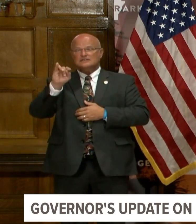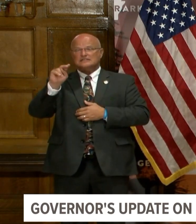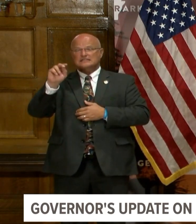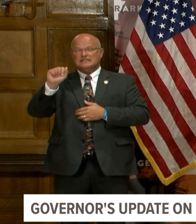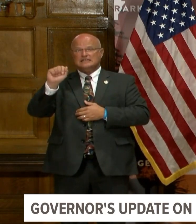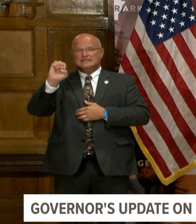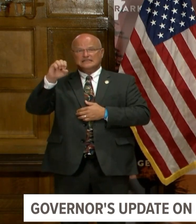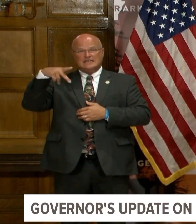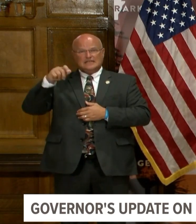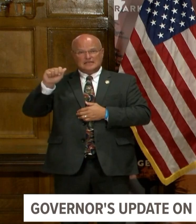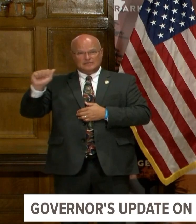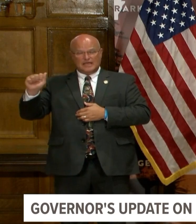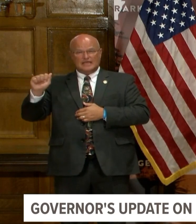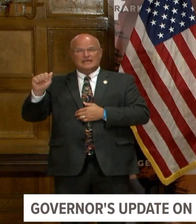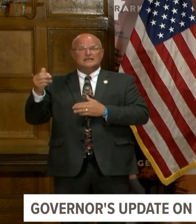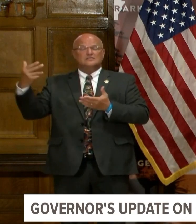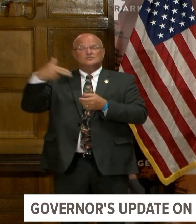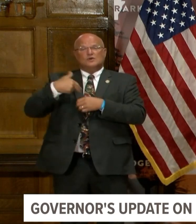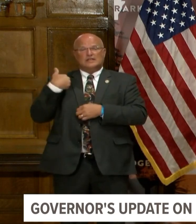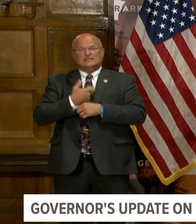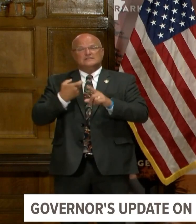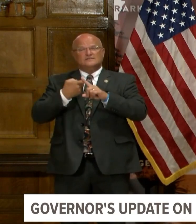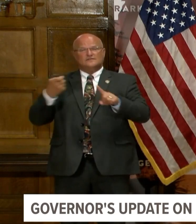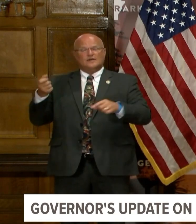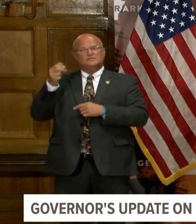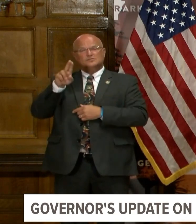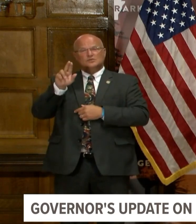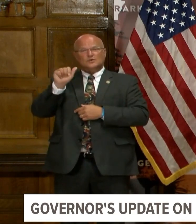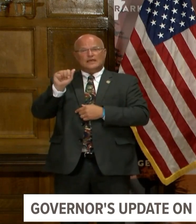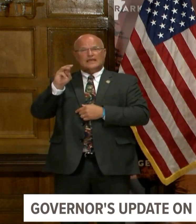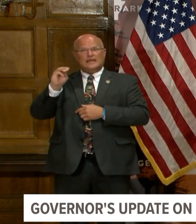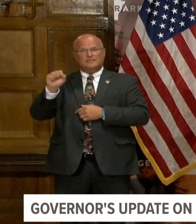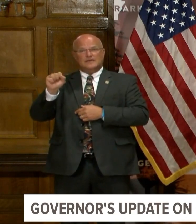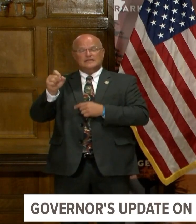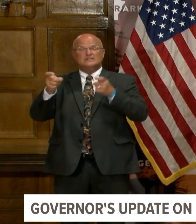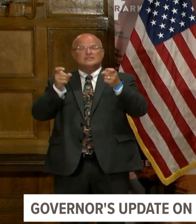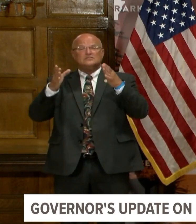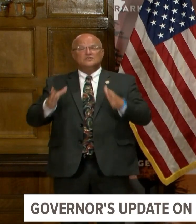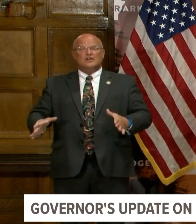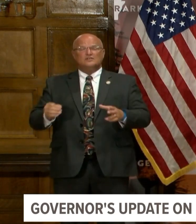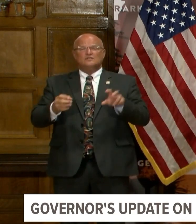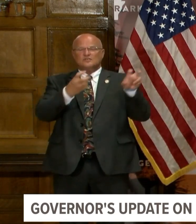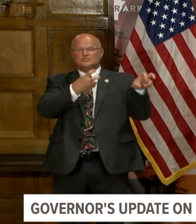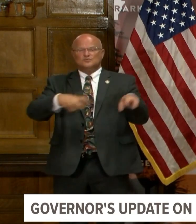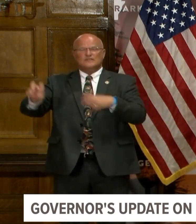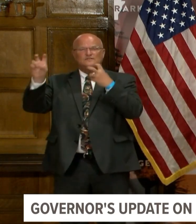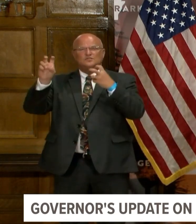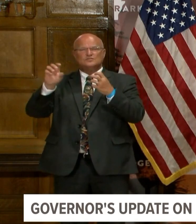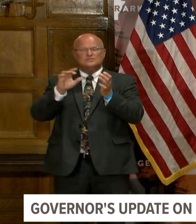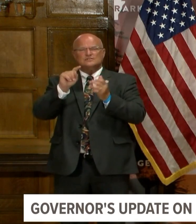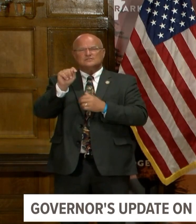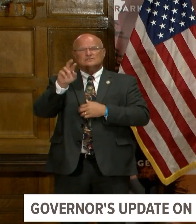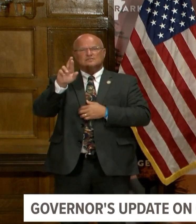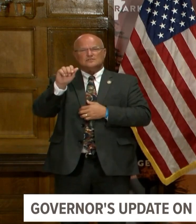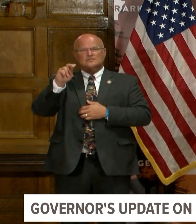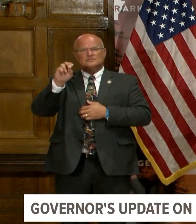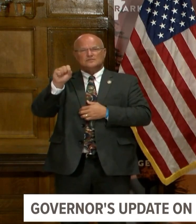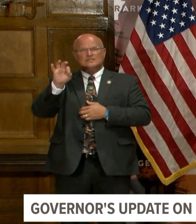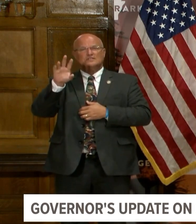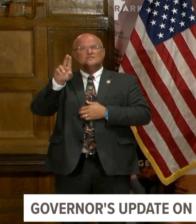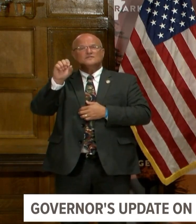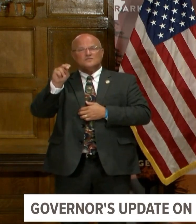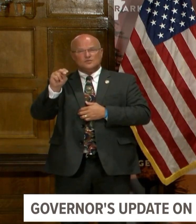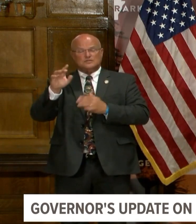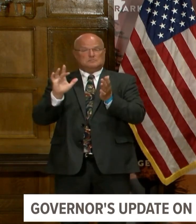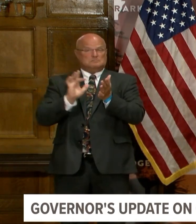Ipe to join us from UAMS. She is the Director of Transfusion Medicine. That I just anticipated